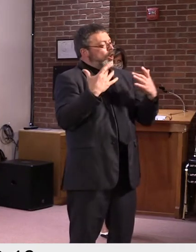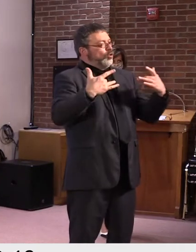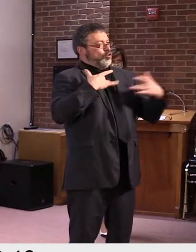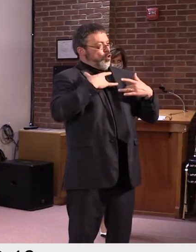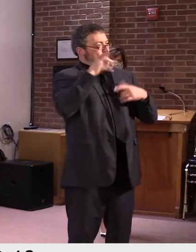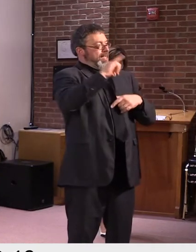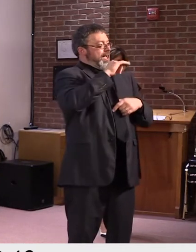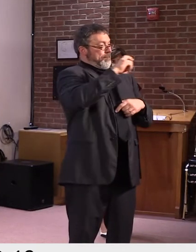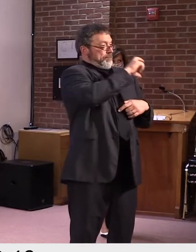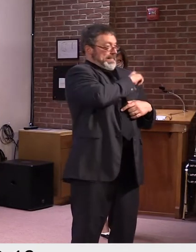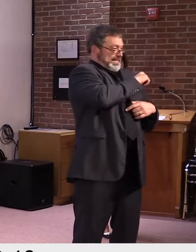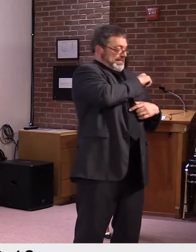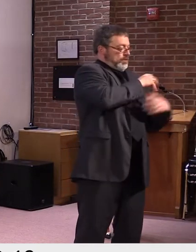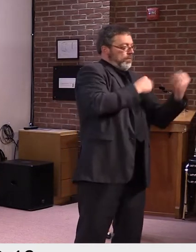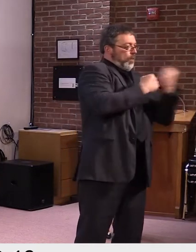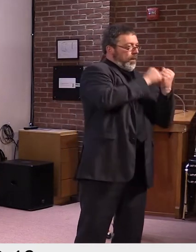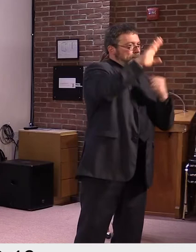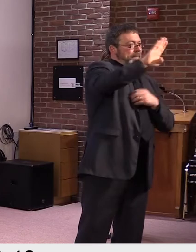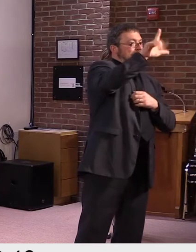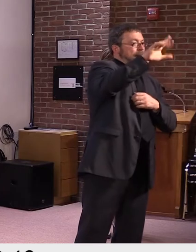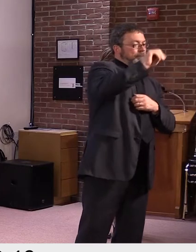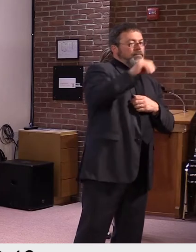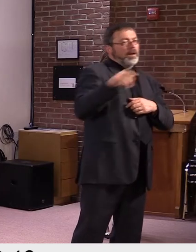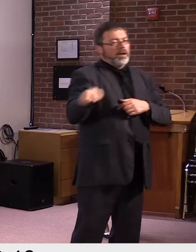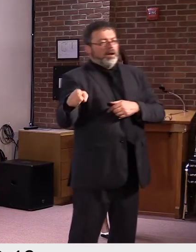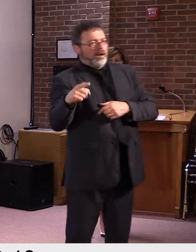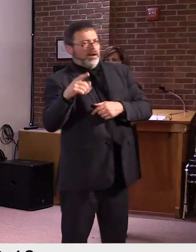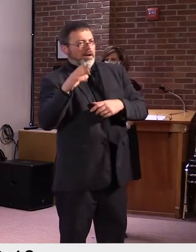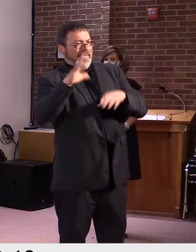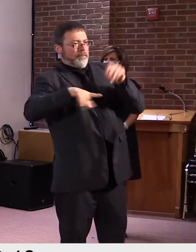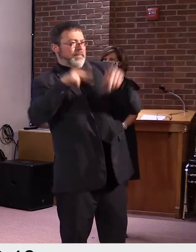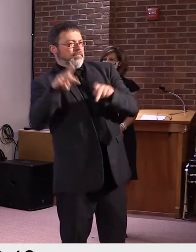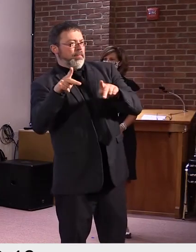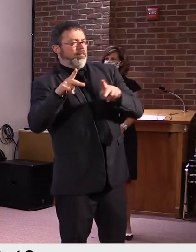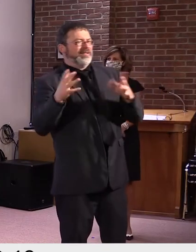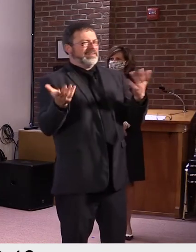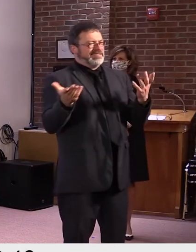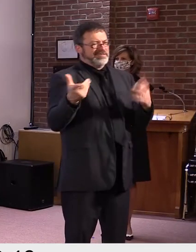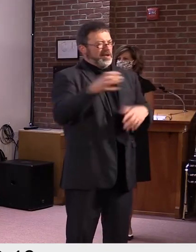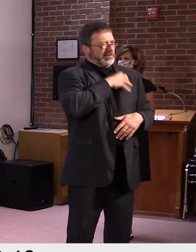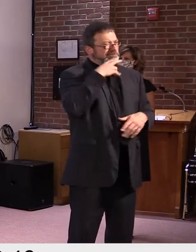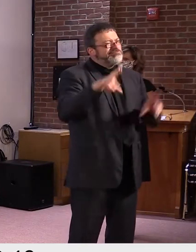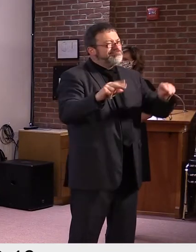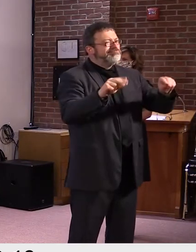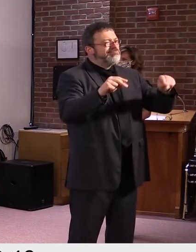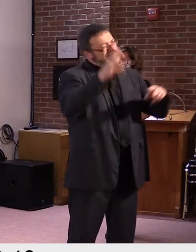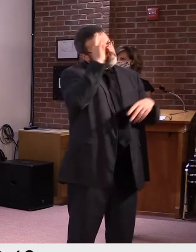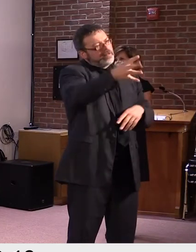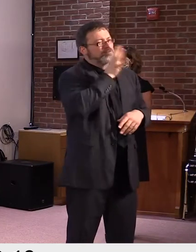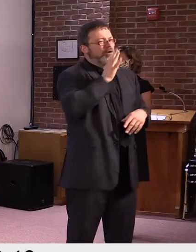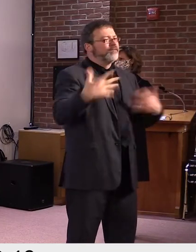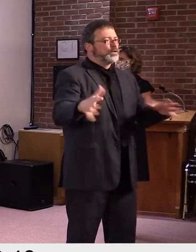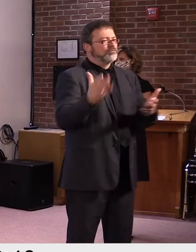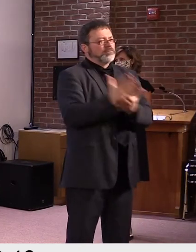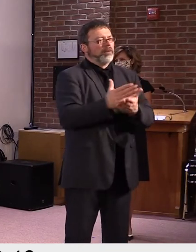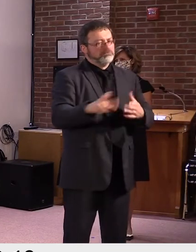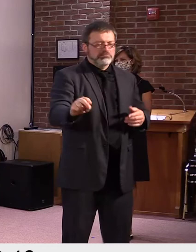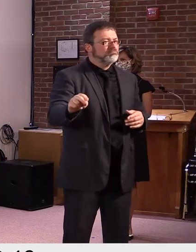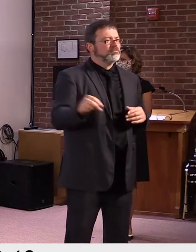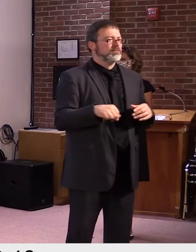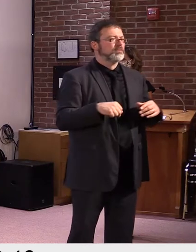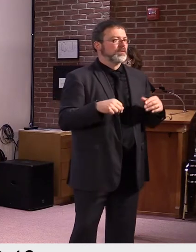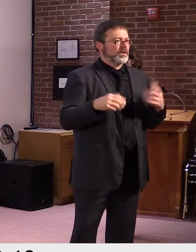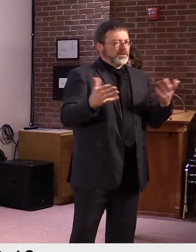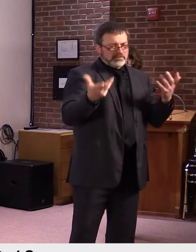a human statement. Well, I mean, the signs were saying things about defund